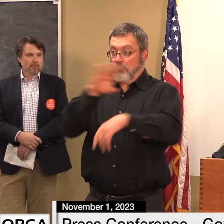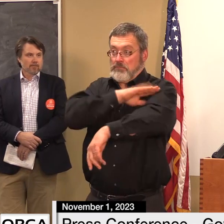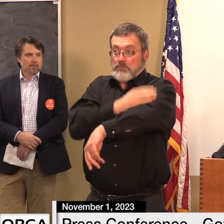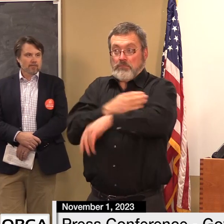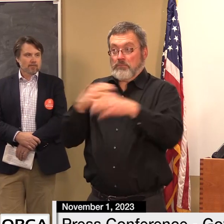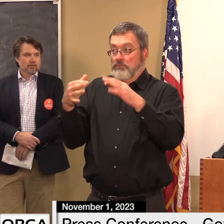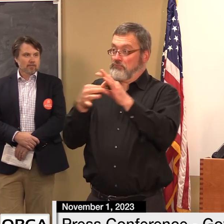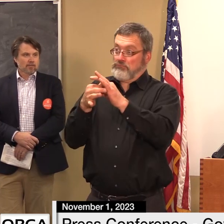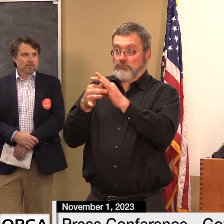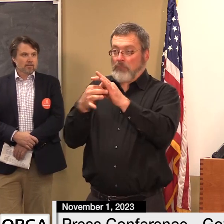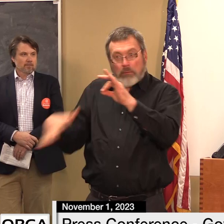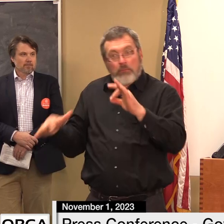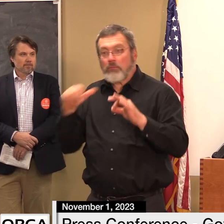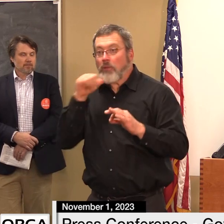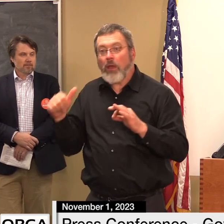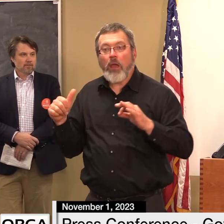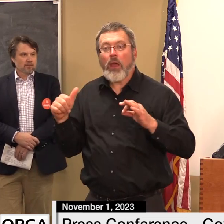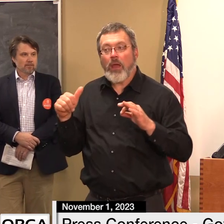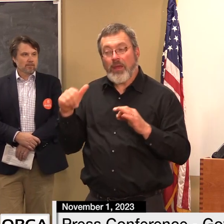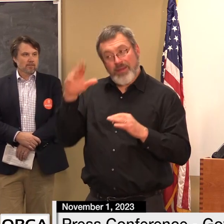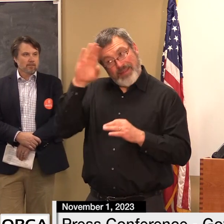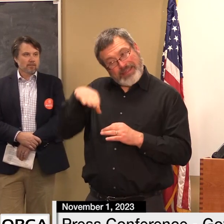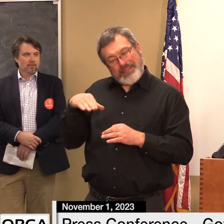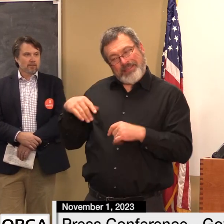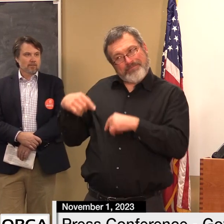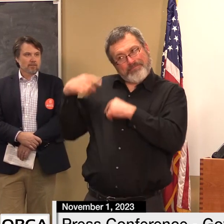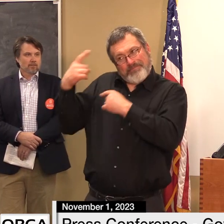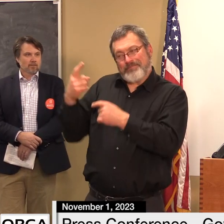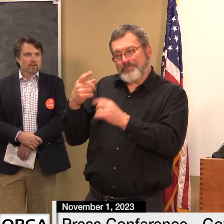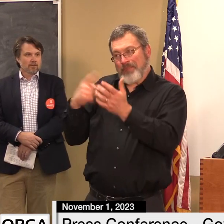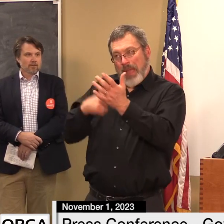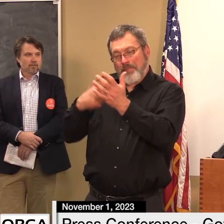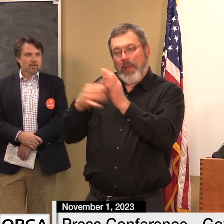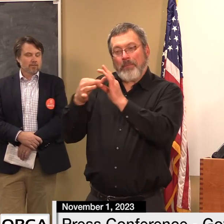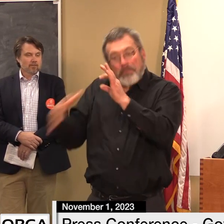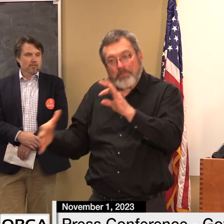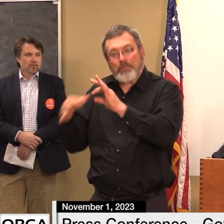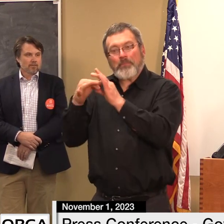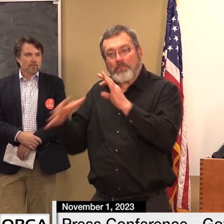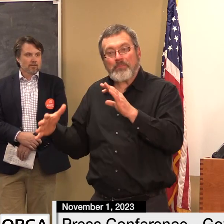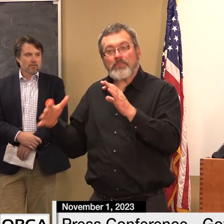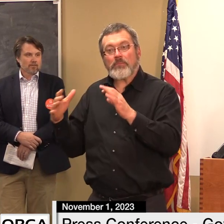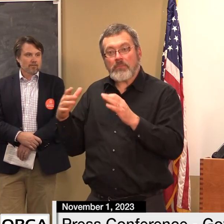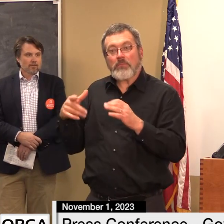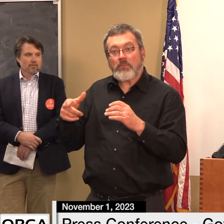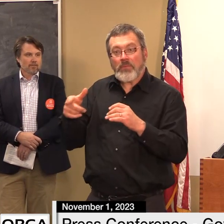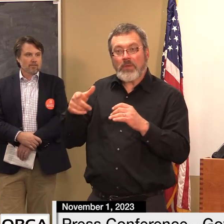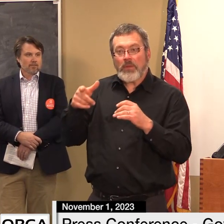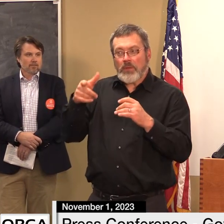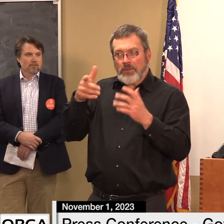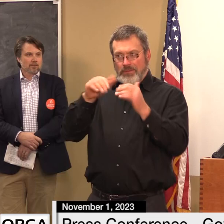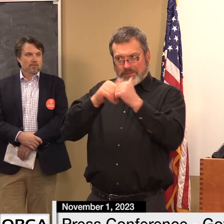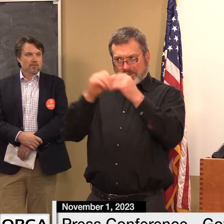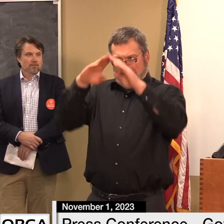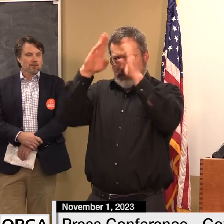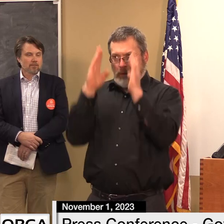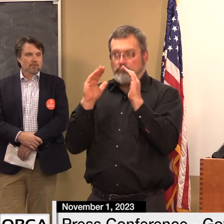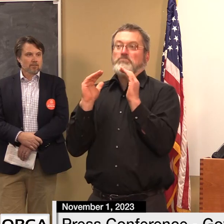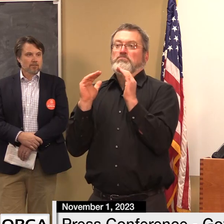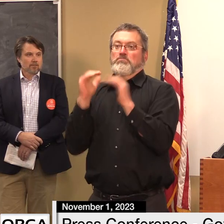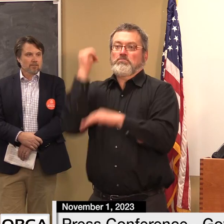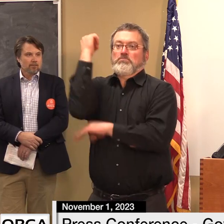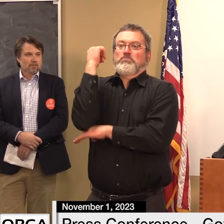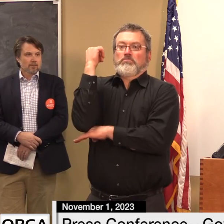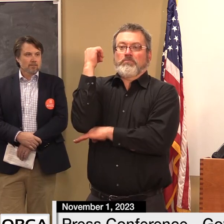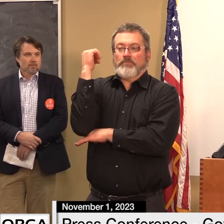times throughout the year last year in different storms, a weatherized home can keep you warmer or cooler longer in that home. So these